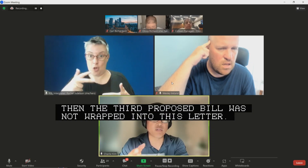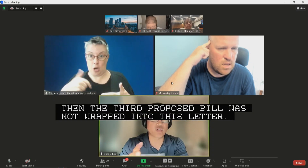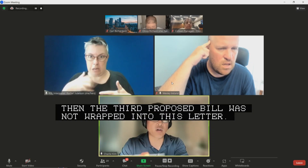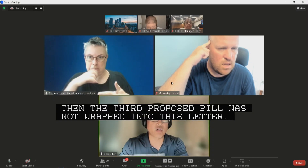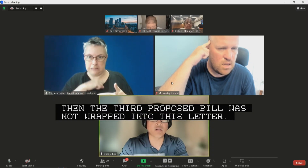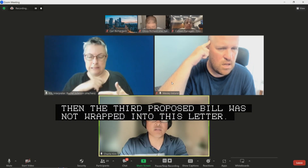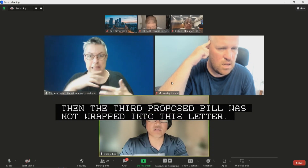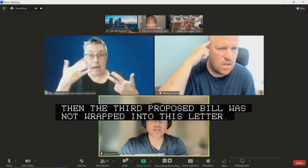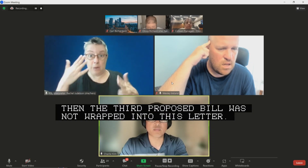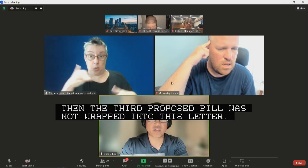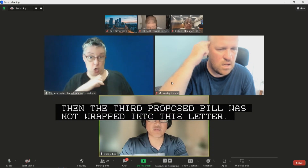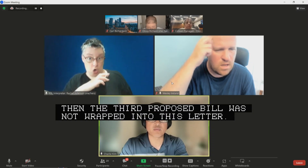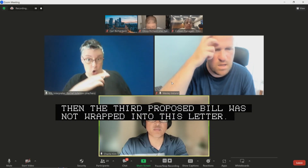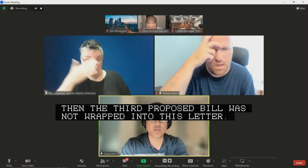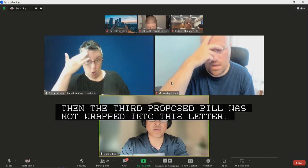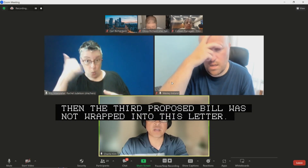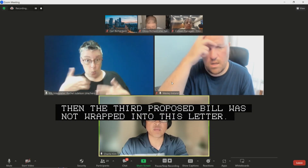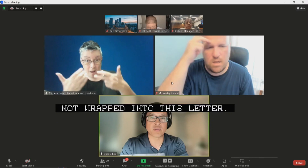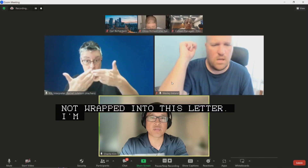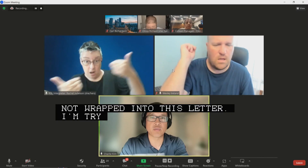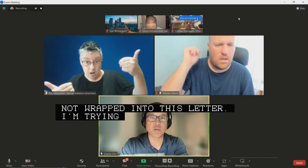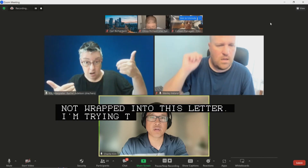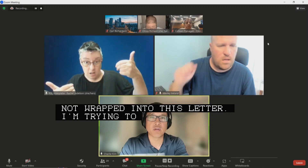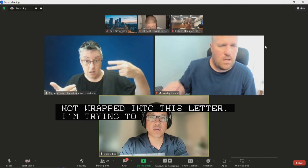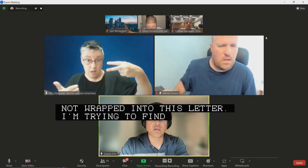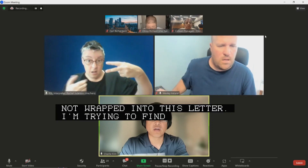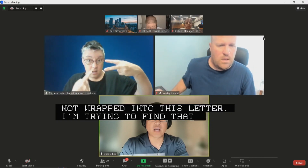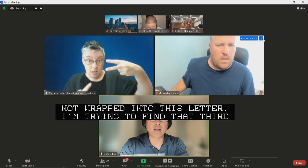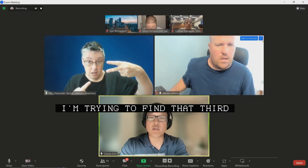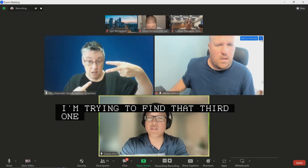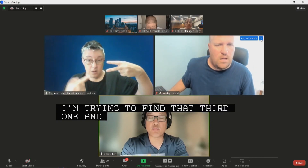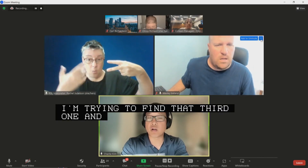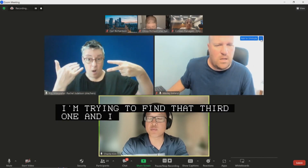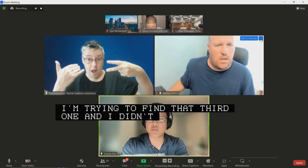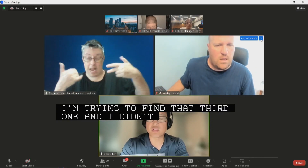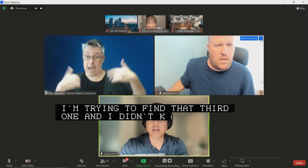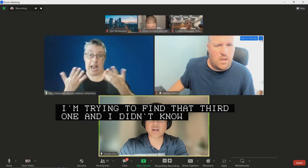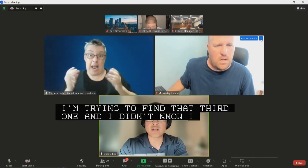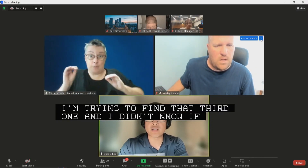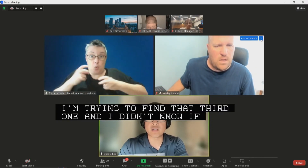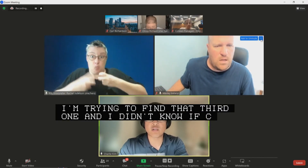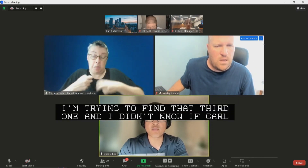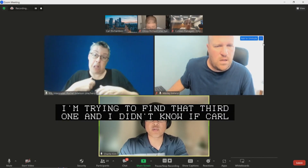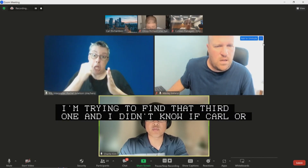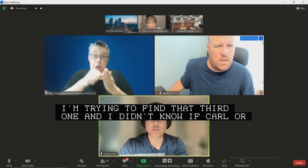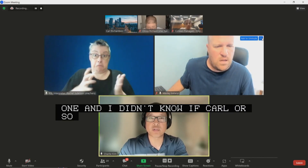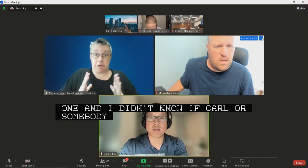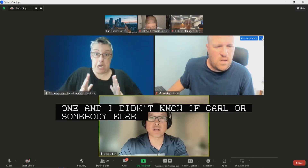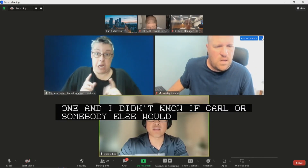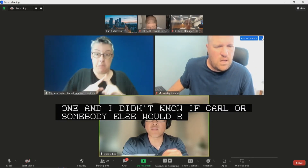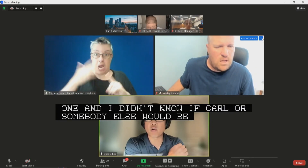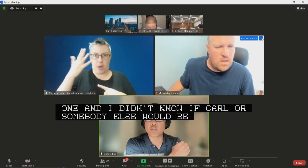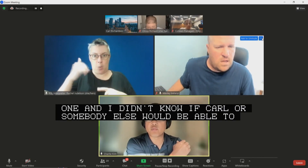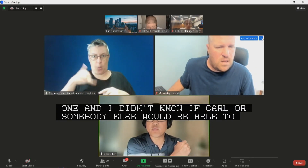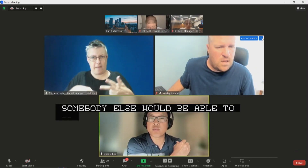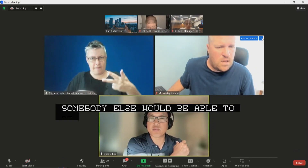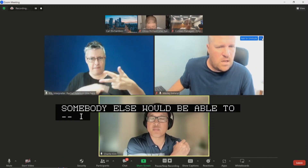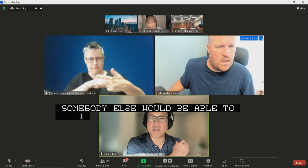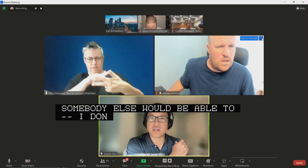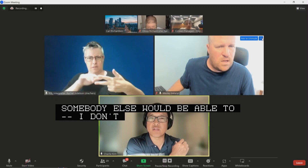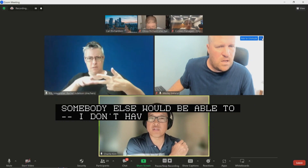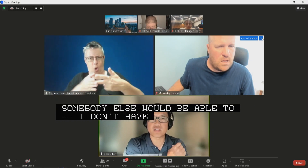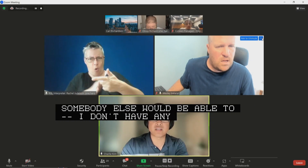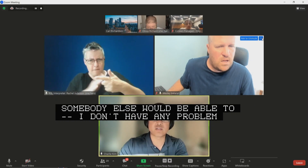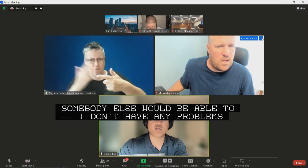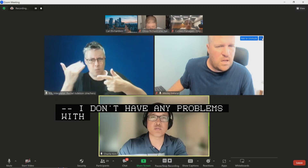I didn't know if Carl or somebody else would be able to. I don't have any problems with the letter. I just didn't know if all three were supposed to